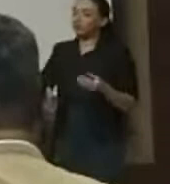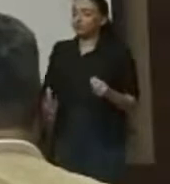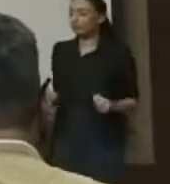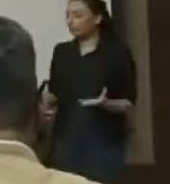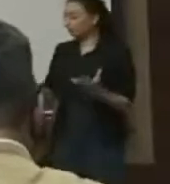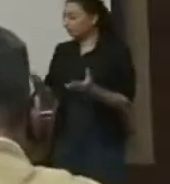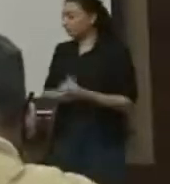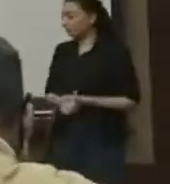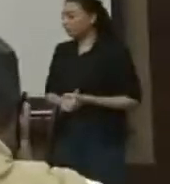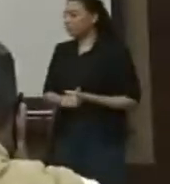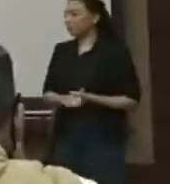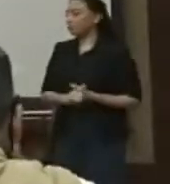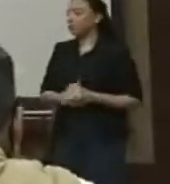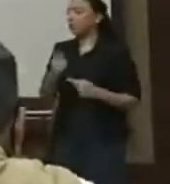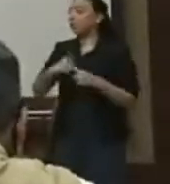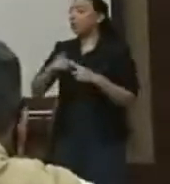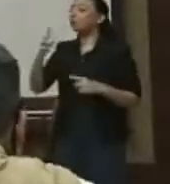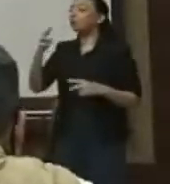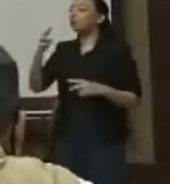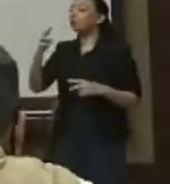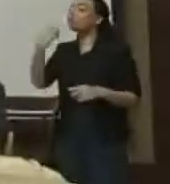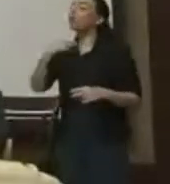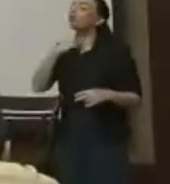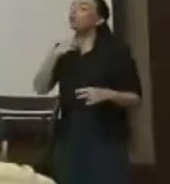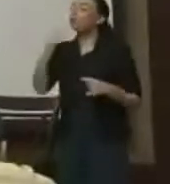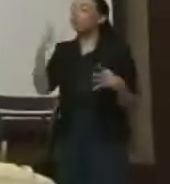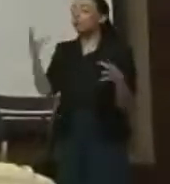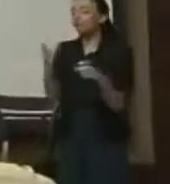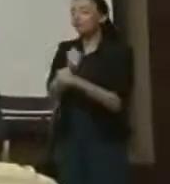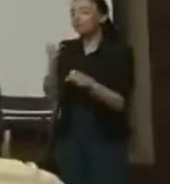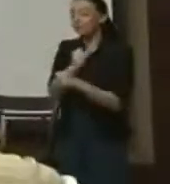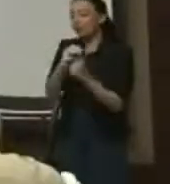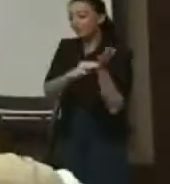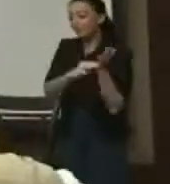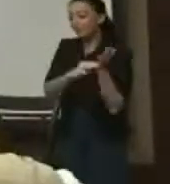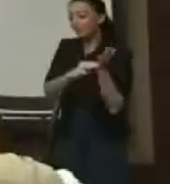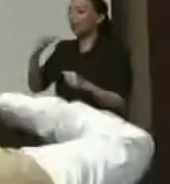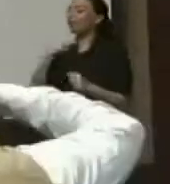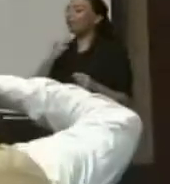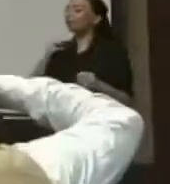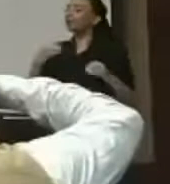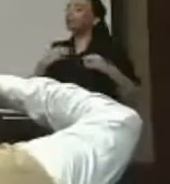session, Amplifying the Voices of Missing Millions.